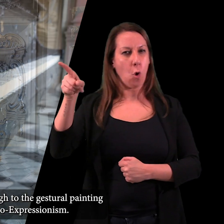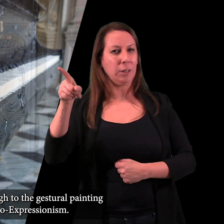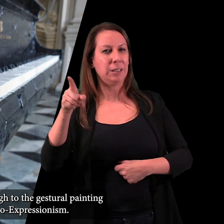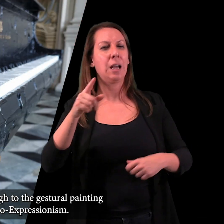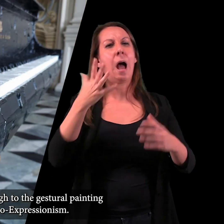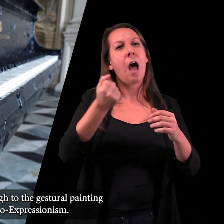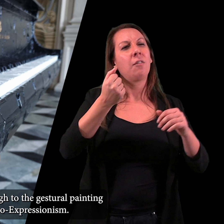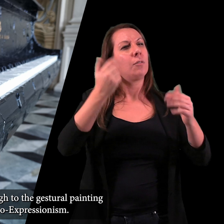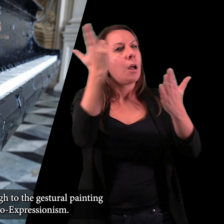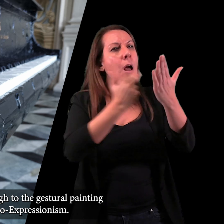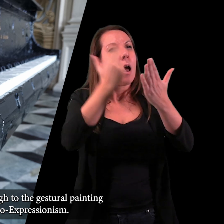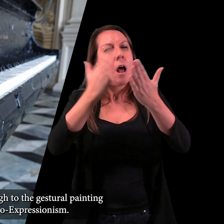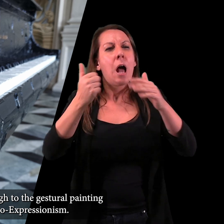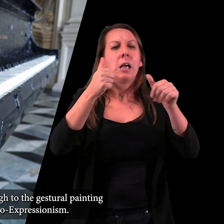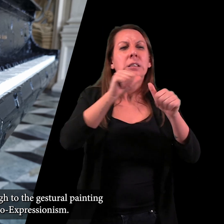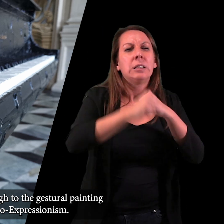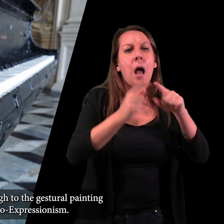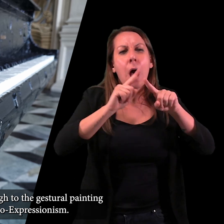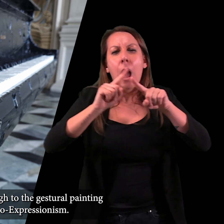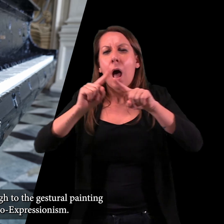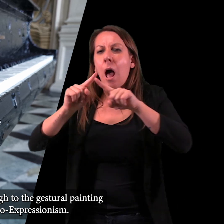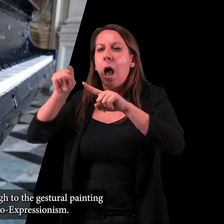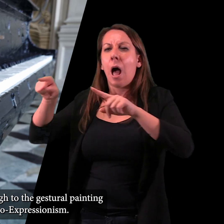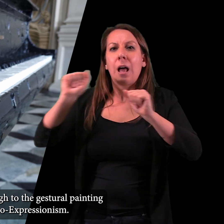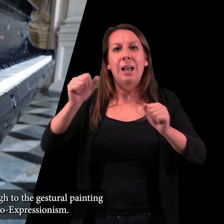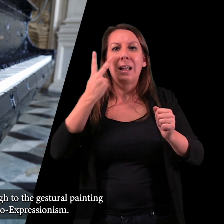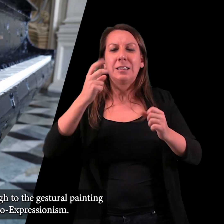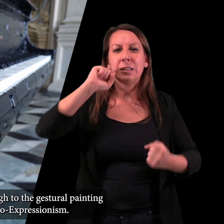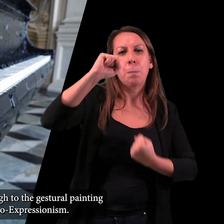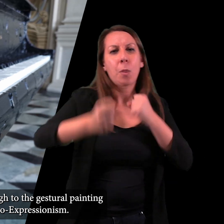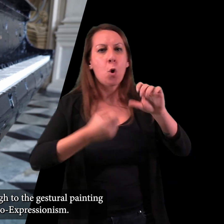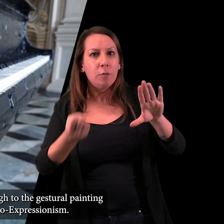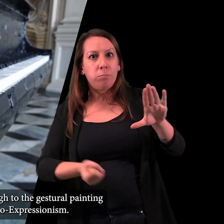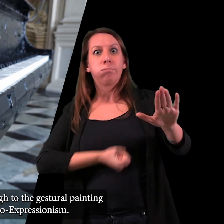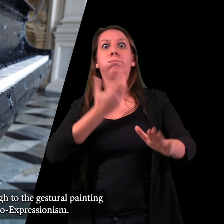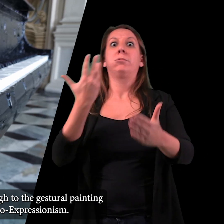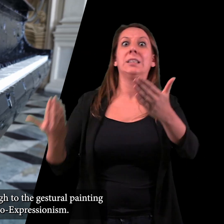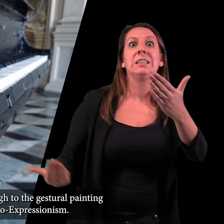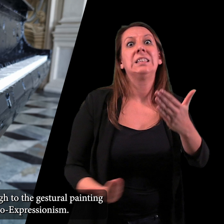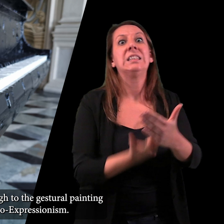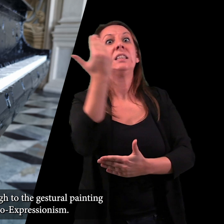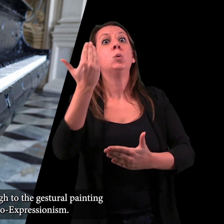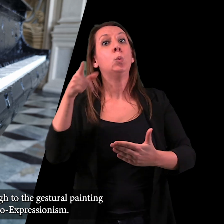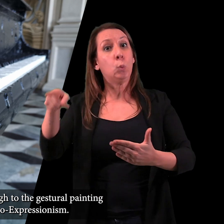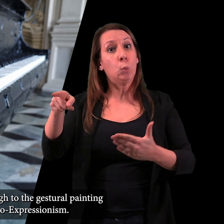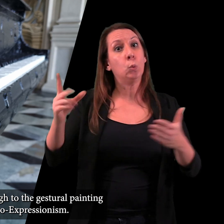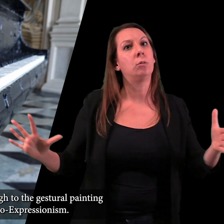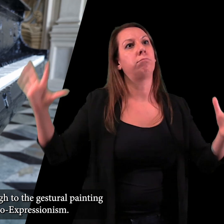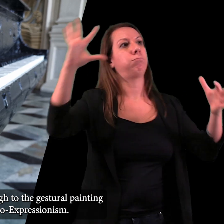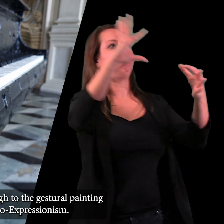of modern painting From Van Gogh to the gestural painting of Neo